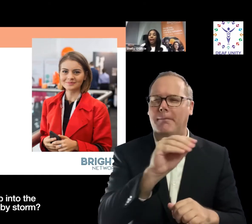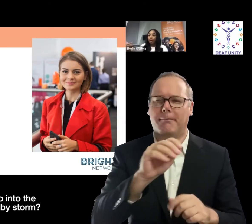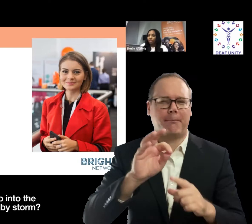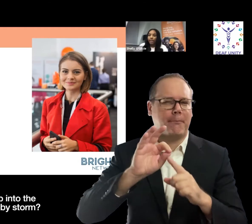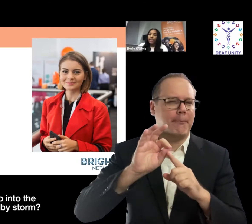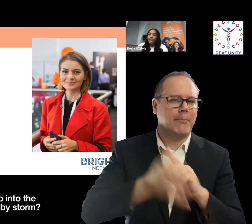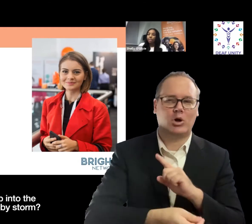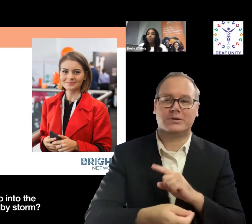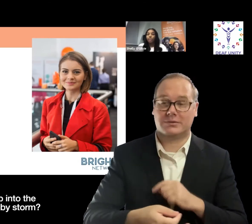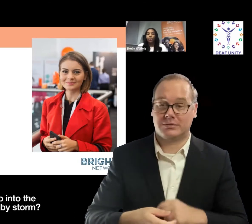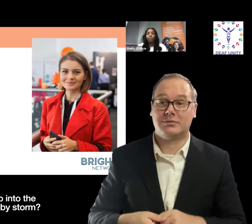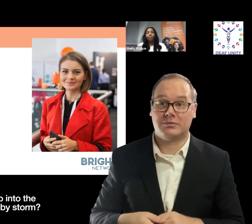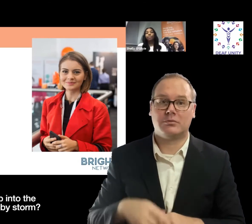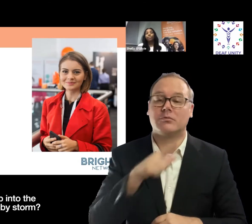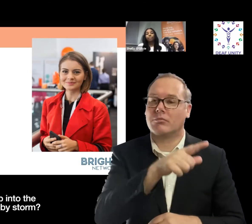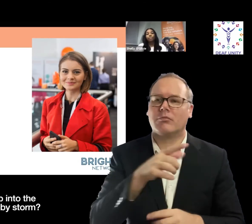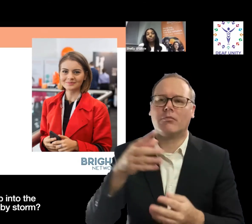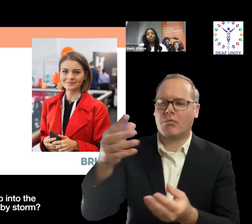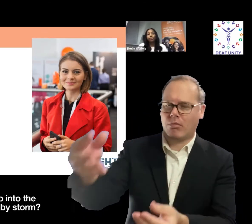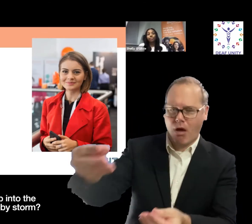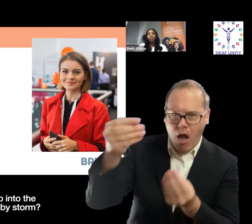question and really take it by storm?